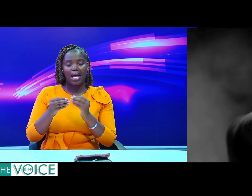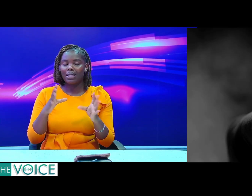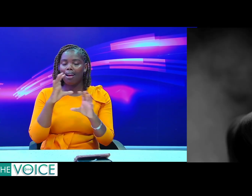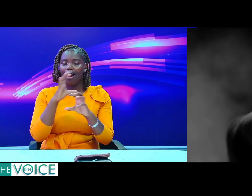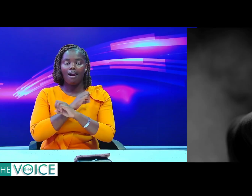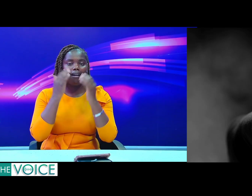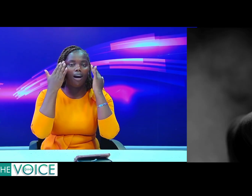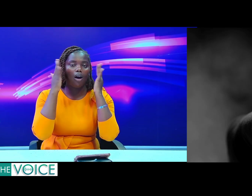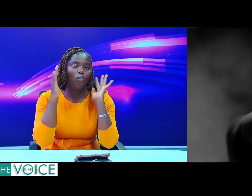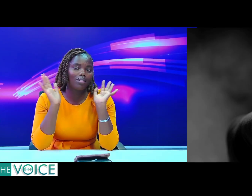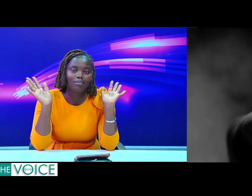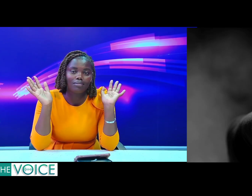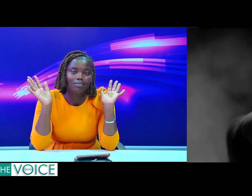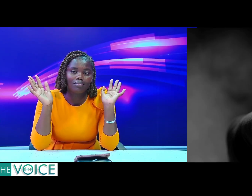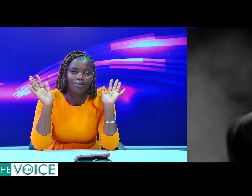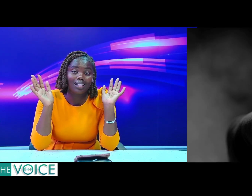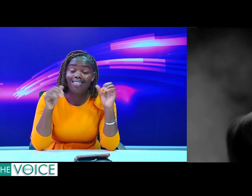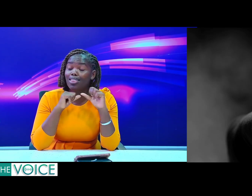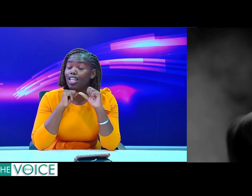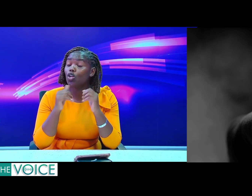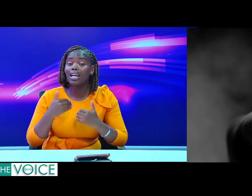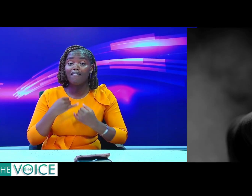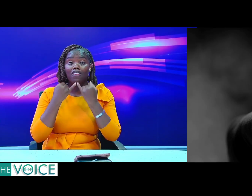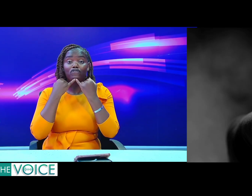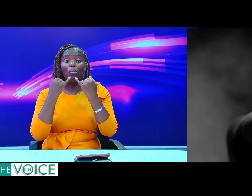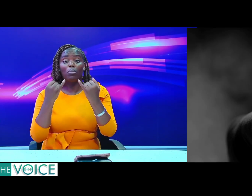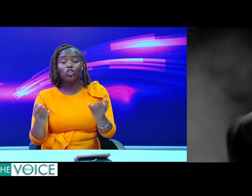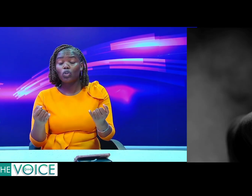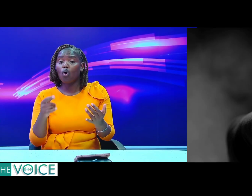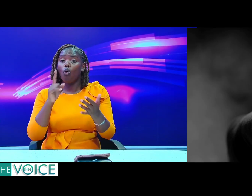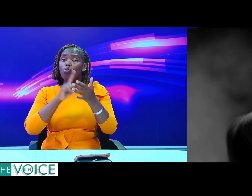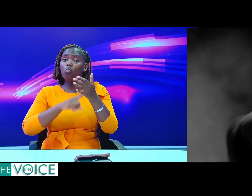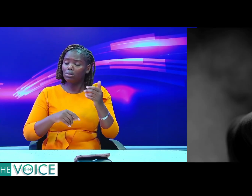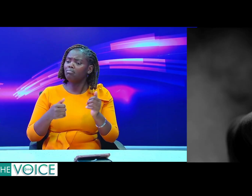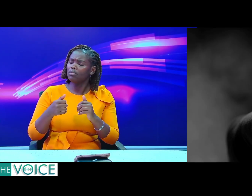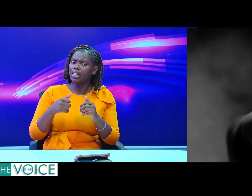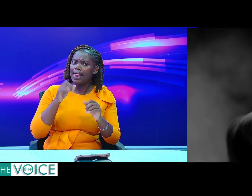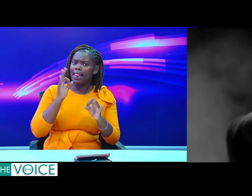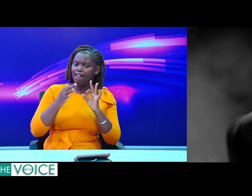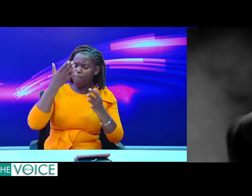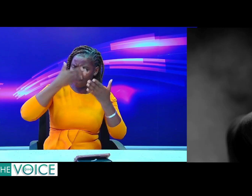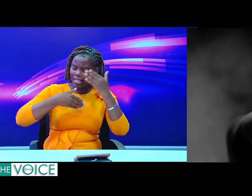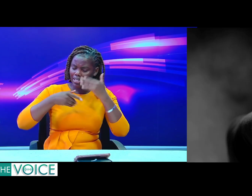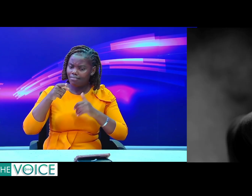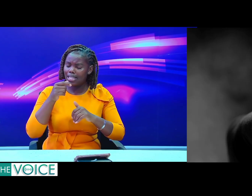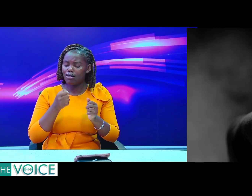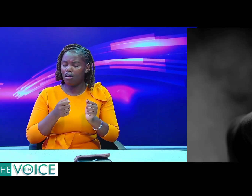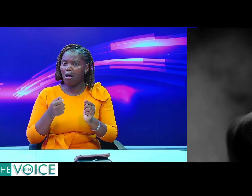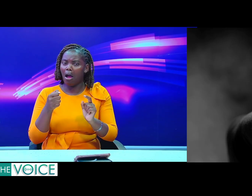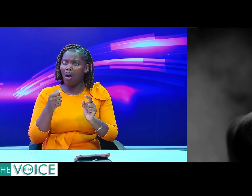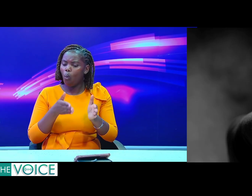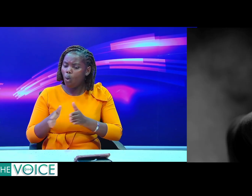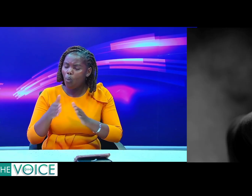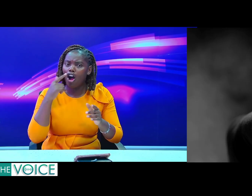to someone, a third party. And also another reason is very many women out there and very many people out there lack